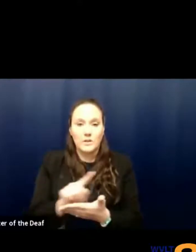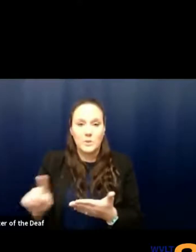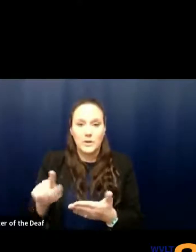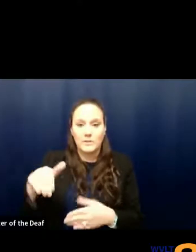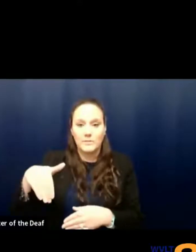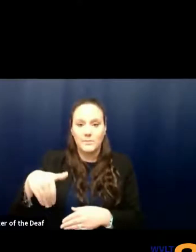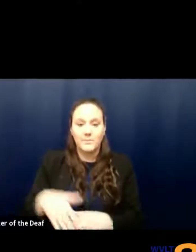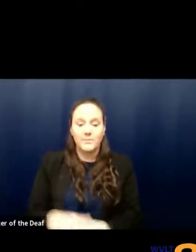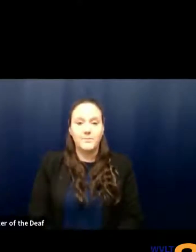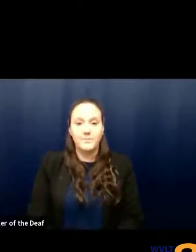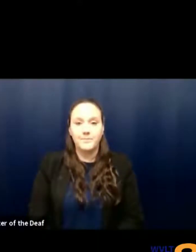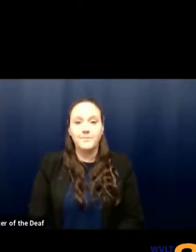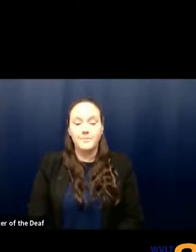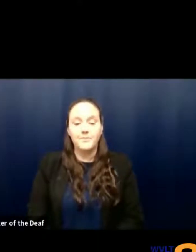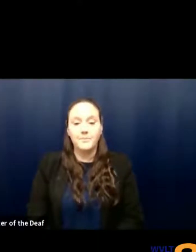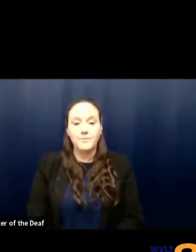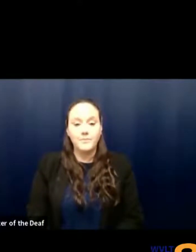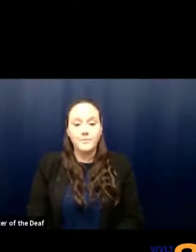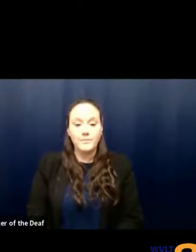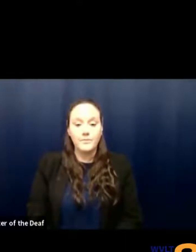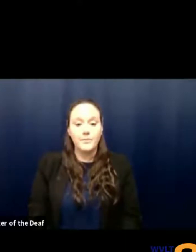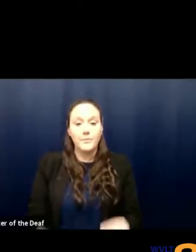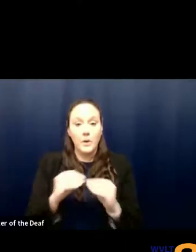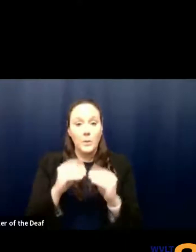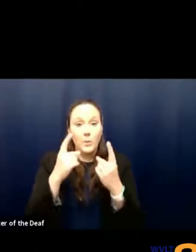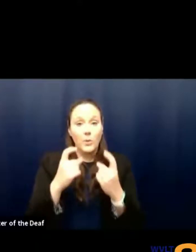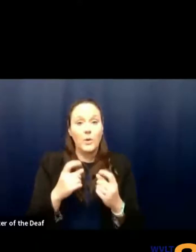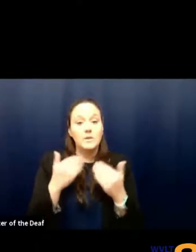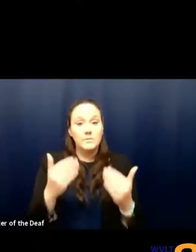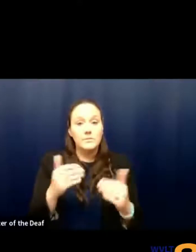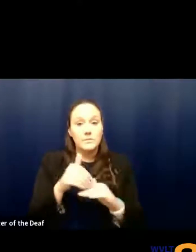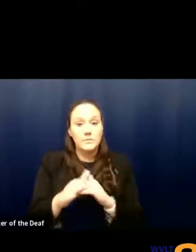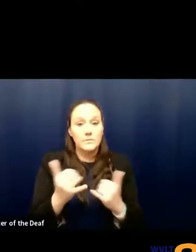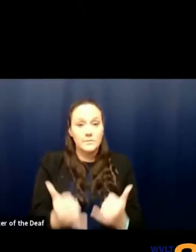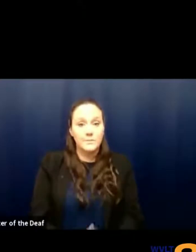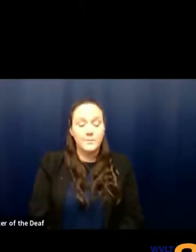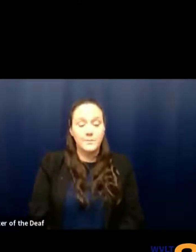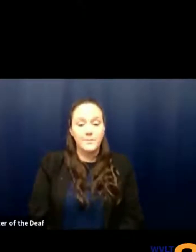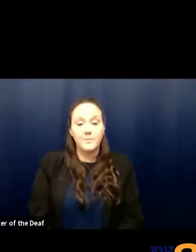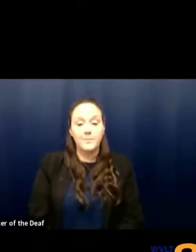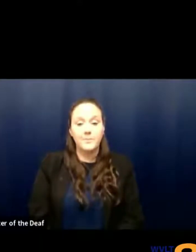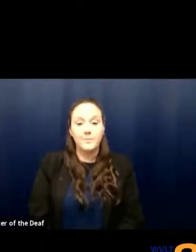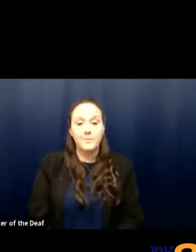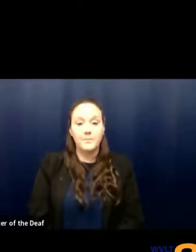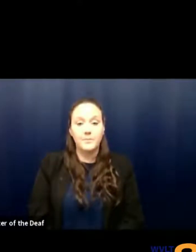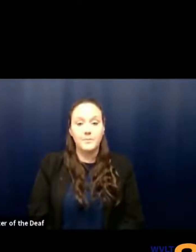yet. Any further questions? Please go ahead and submit them now.